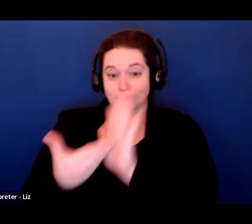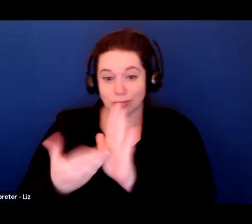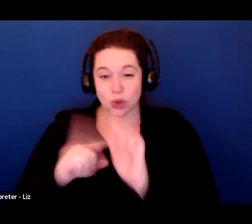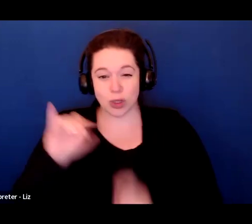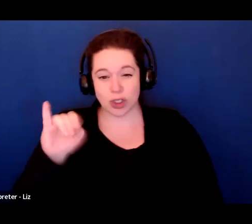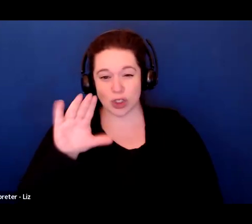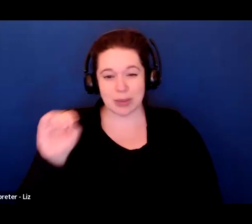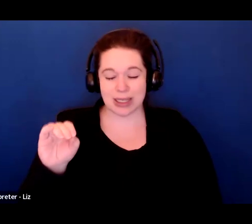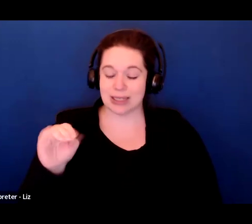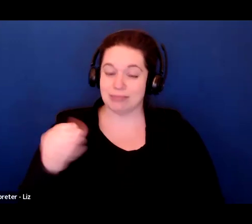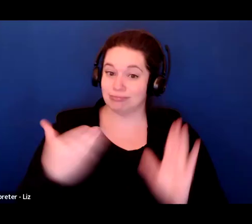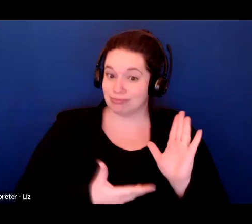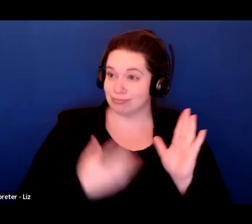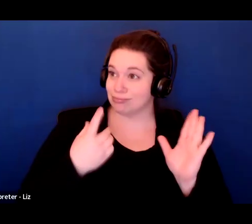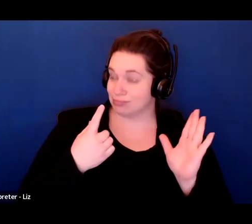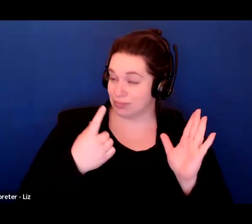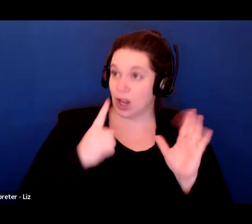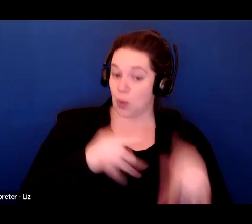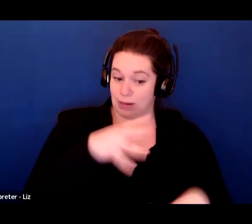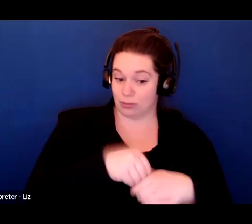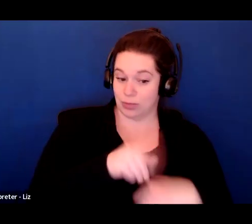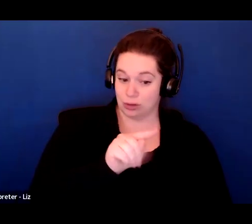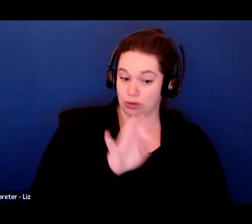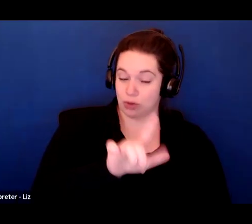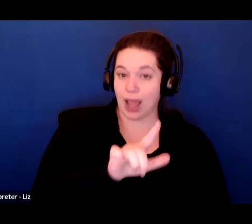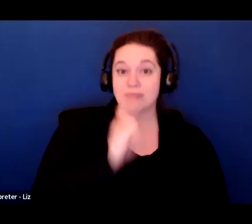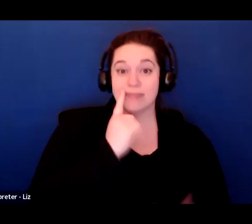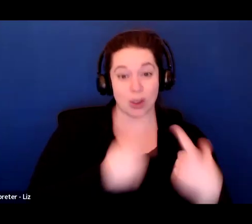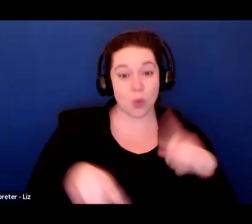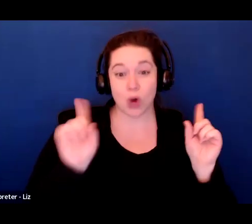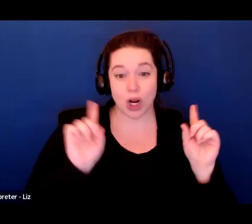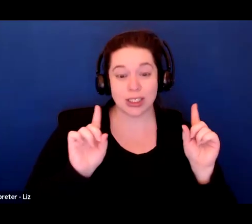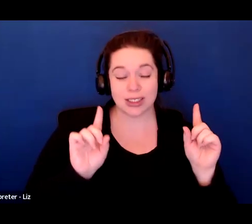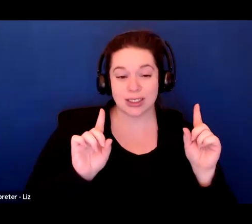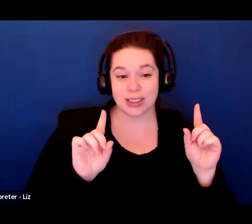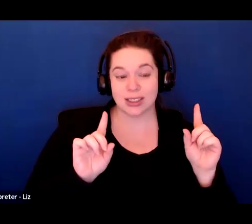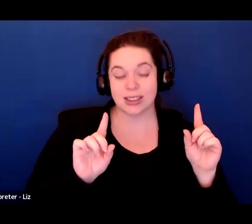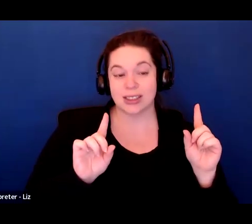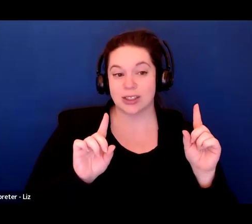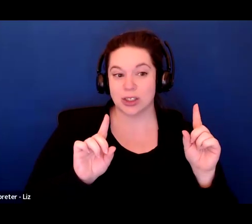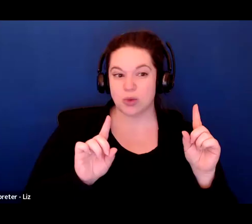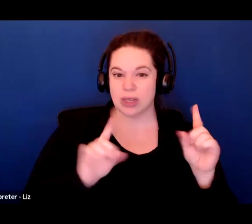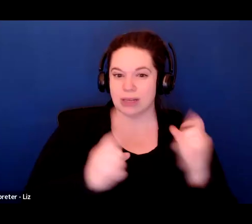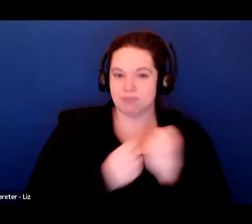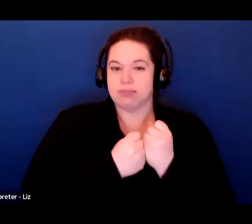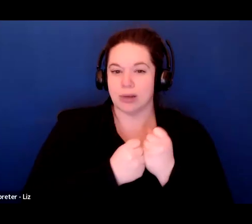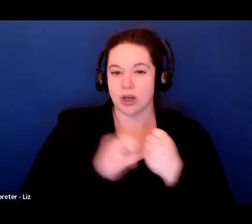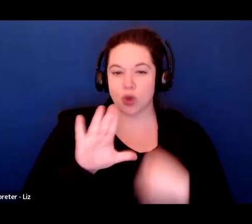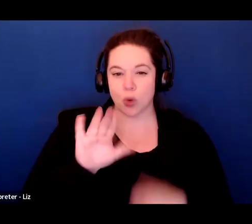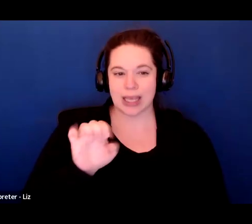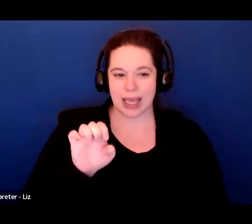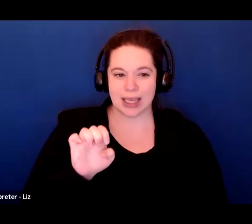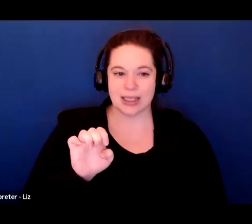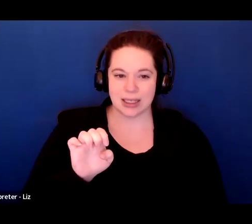insurance company that I went in this trial and this worked. And so it kind of builds your case for getting some of this